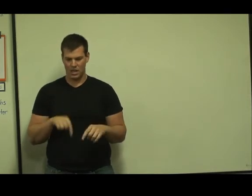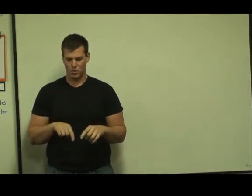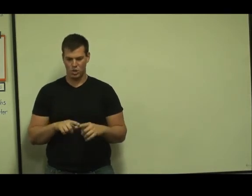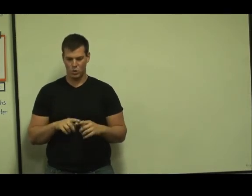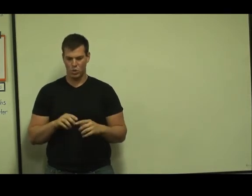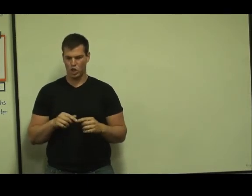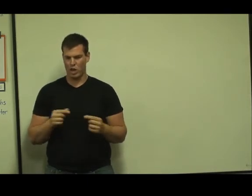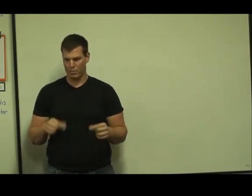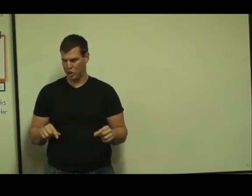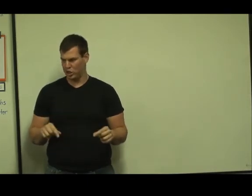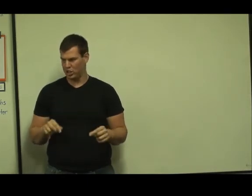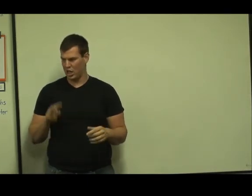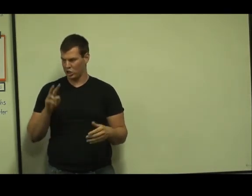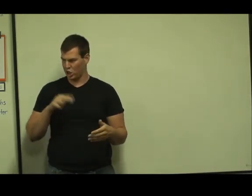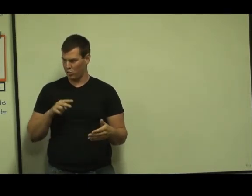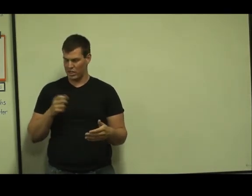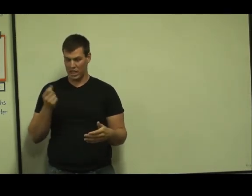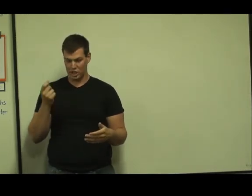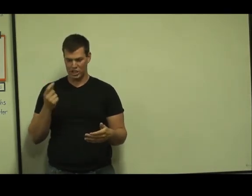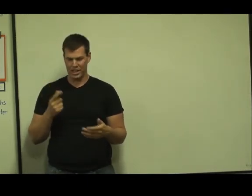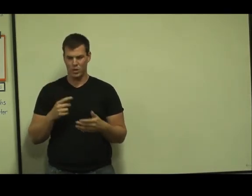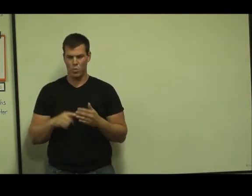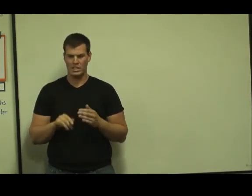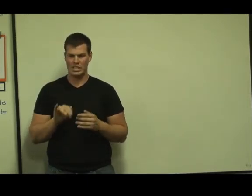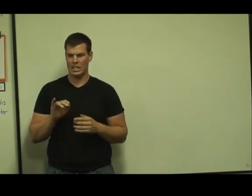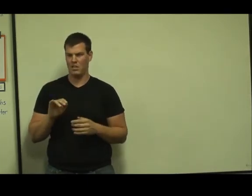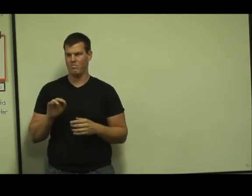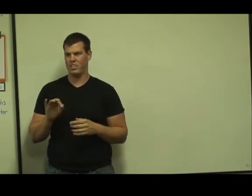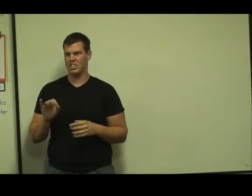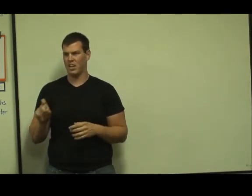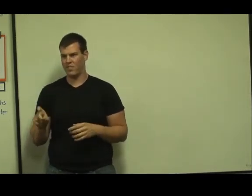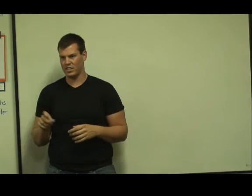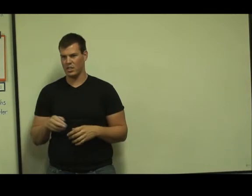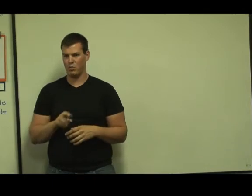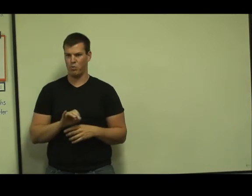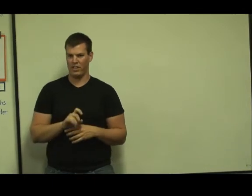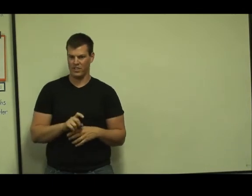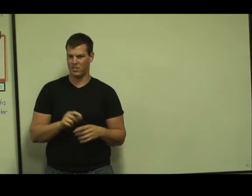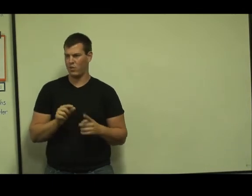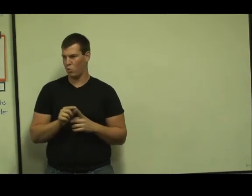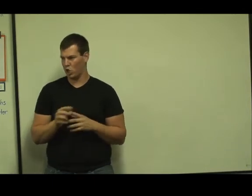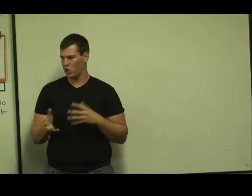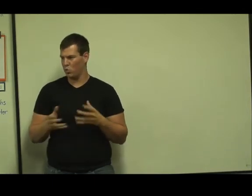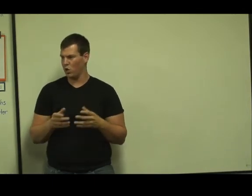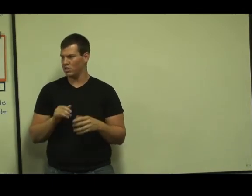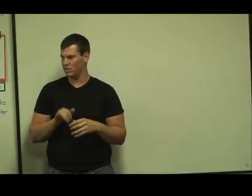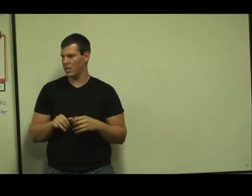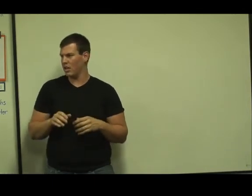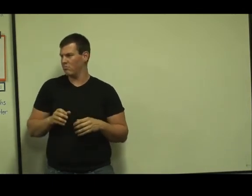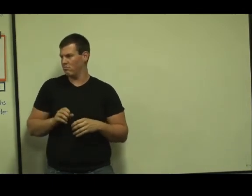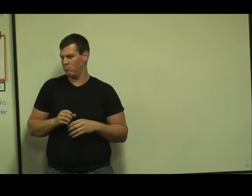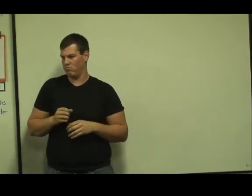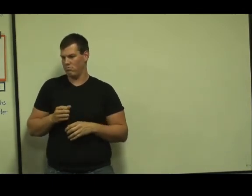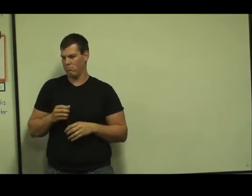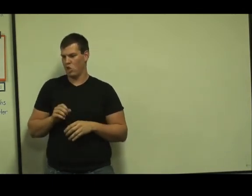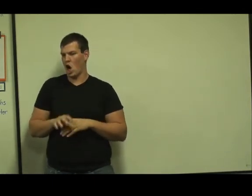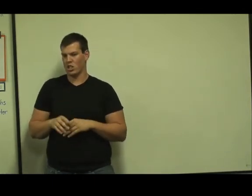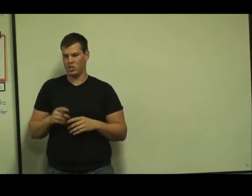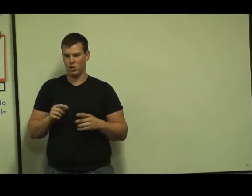down to grammar. I don't really understand with the is the prefect of the words in time. Caught to the